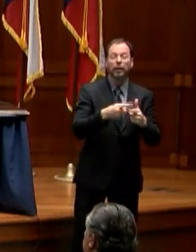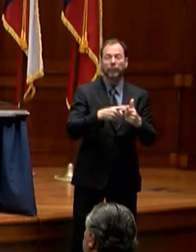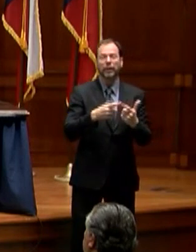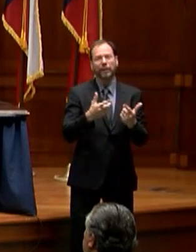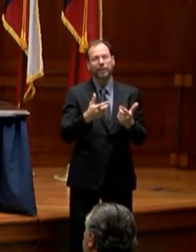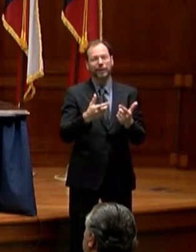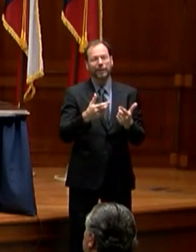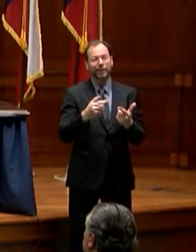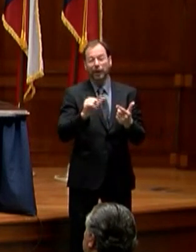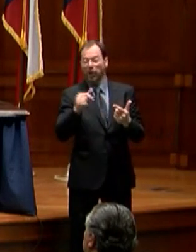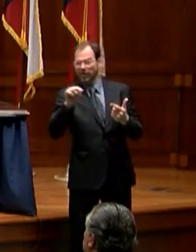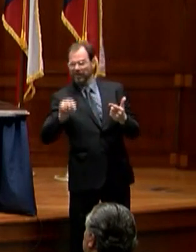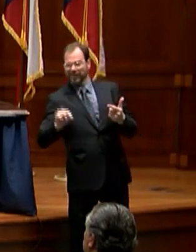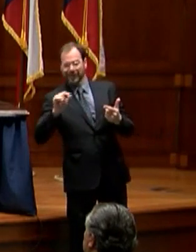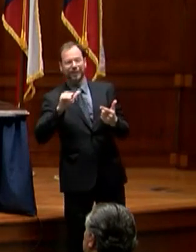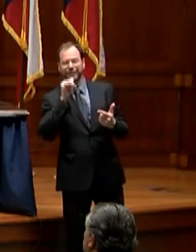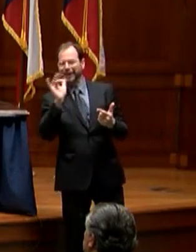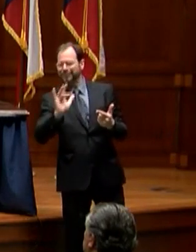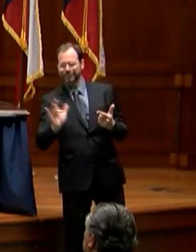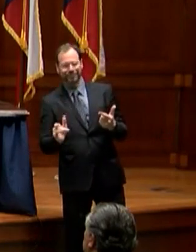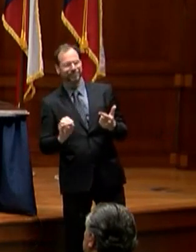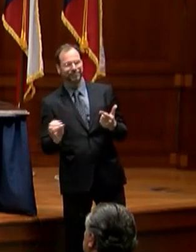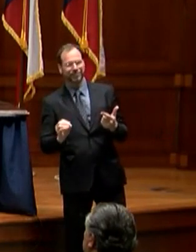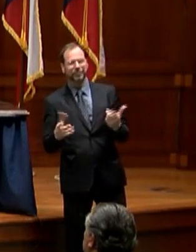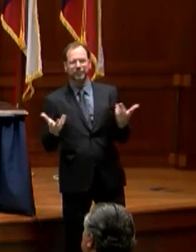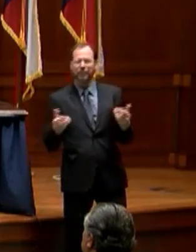is incomplete. So I don't think there's